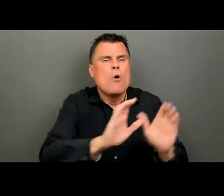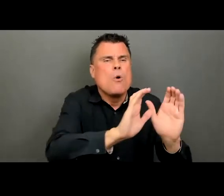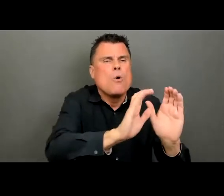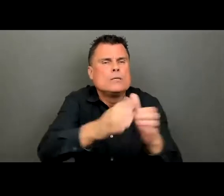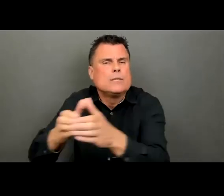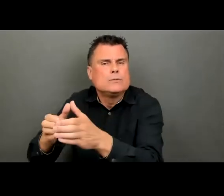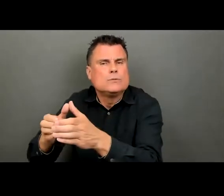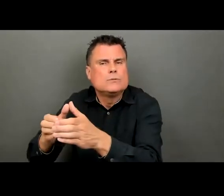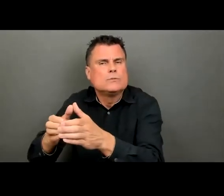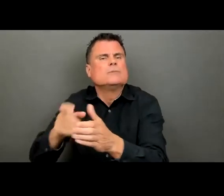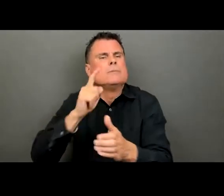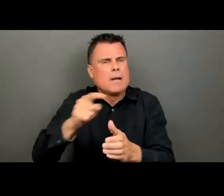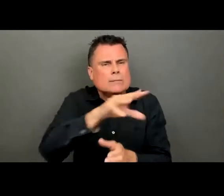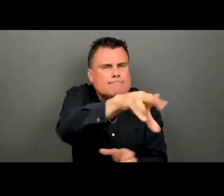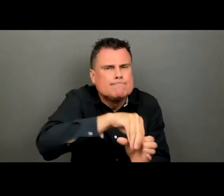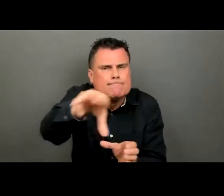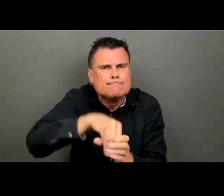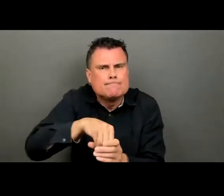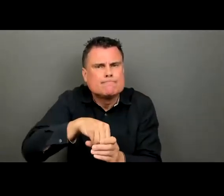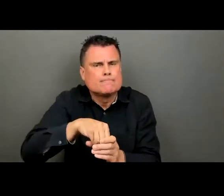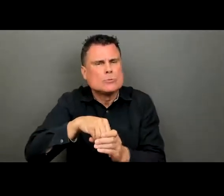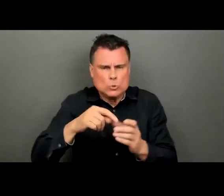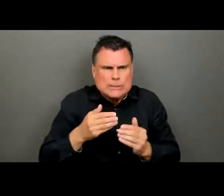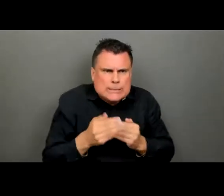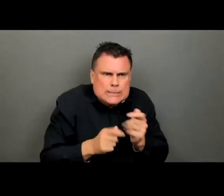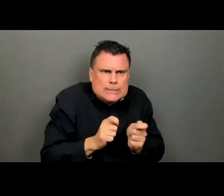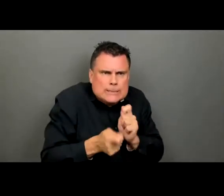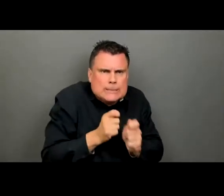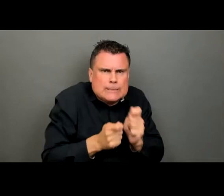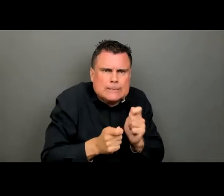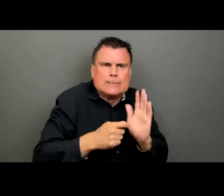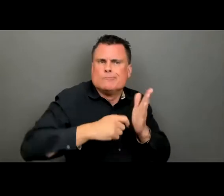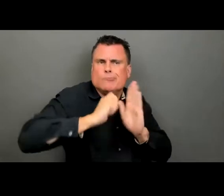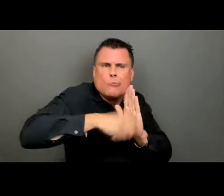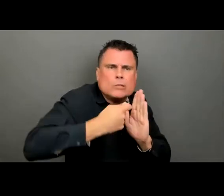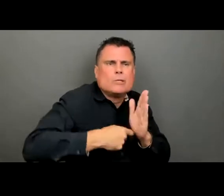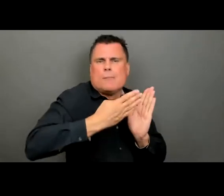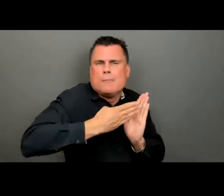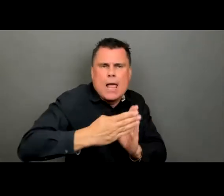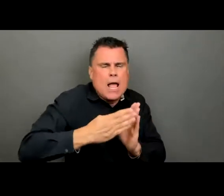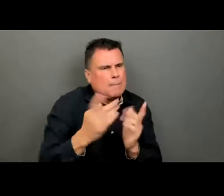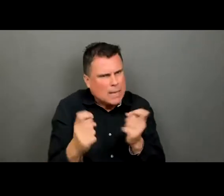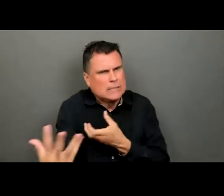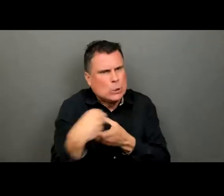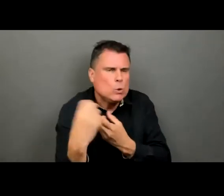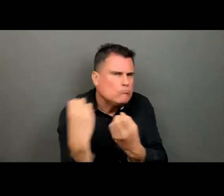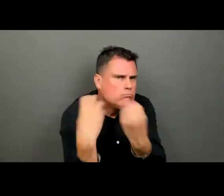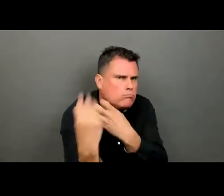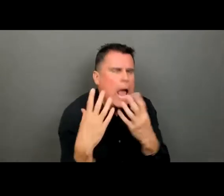quite critical and imperative. Generally, those people are not